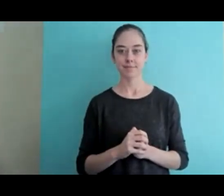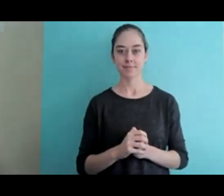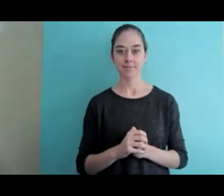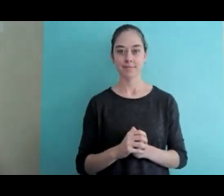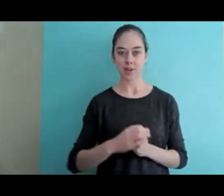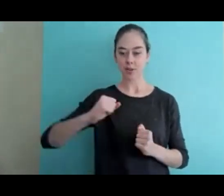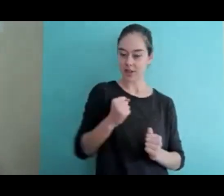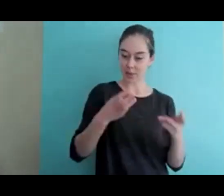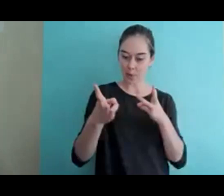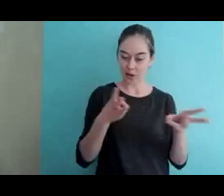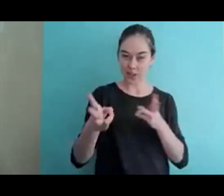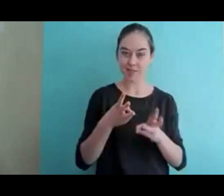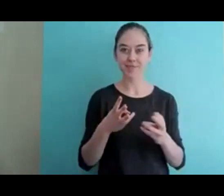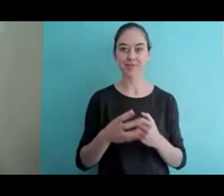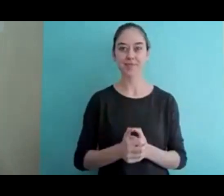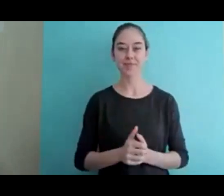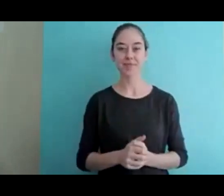Keep working, keep working.